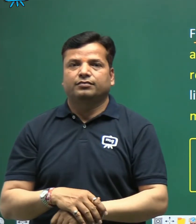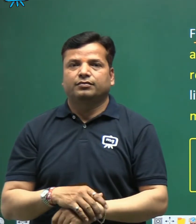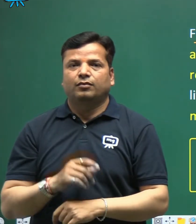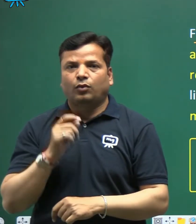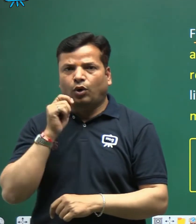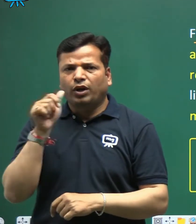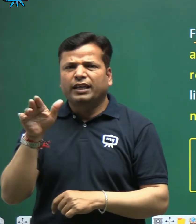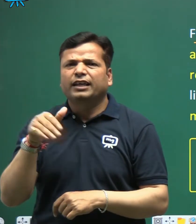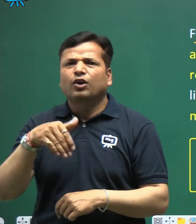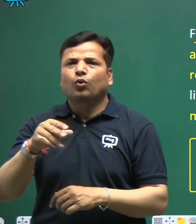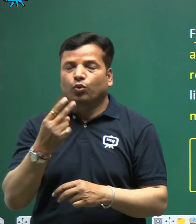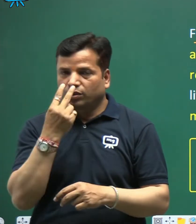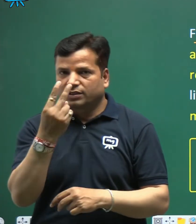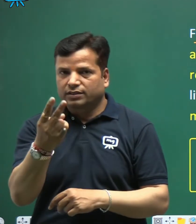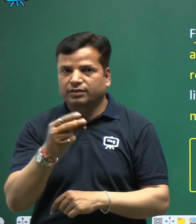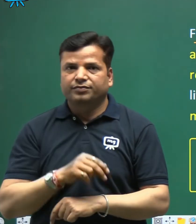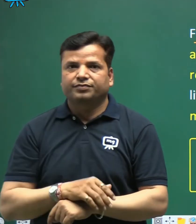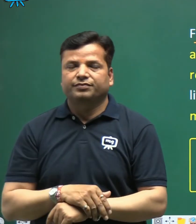he could see